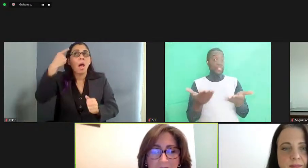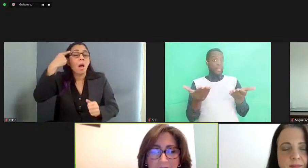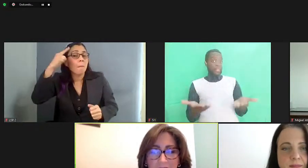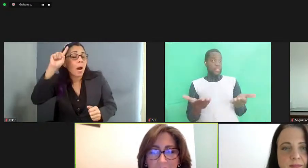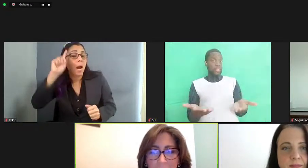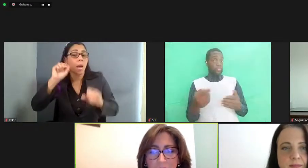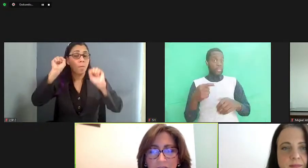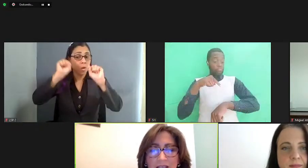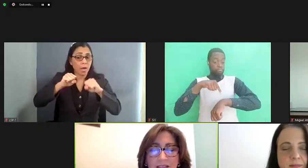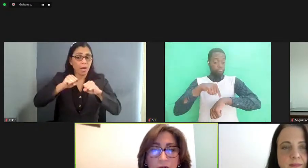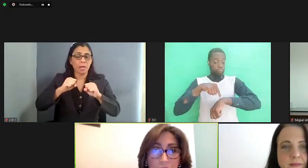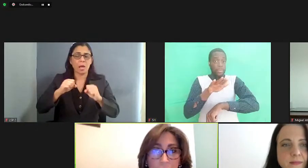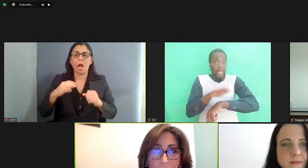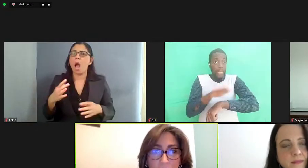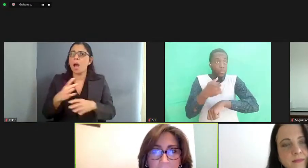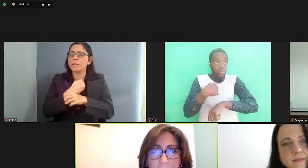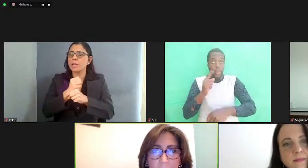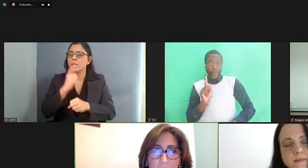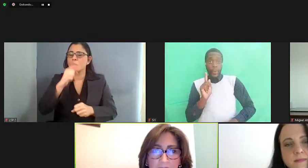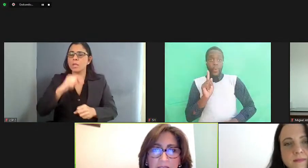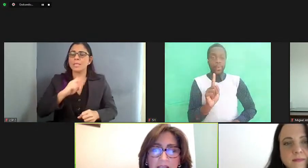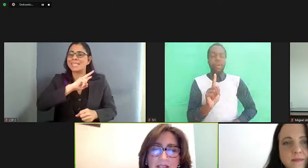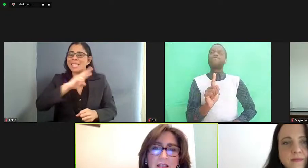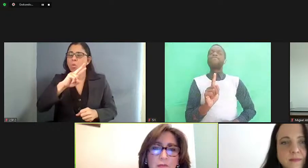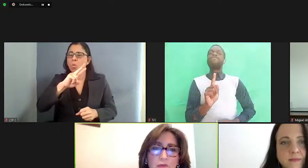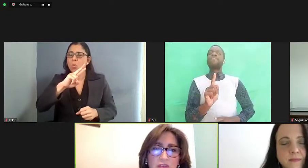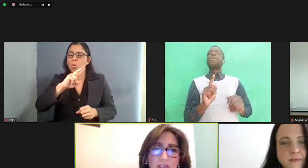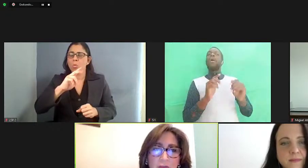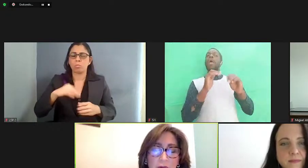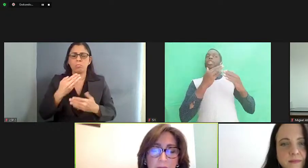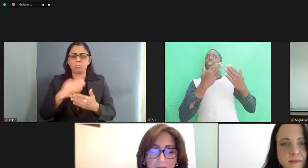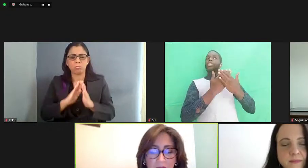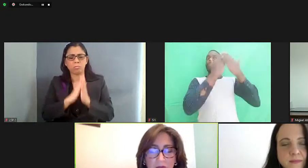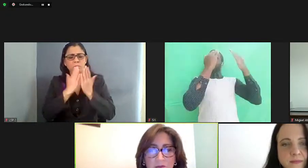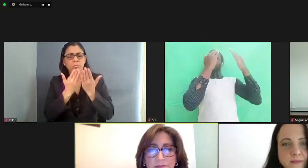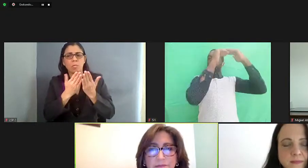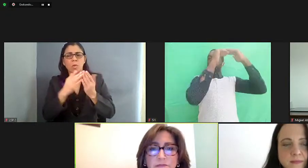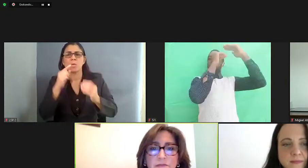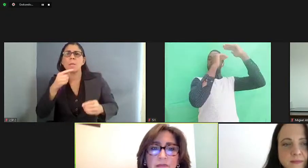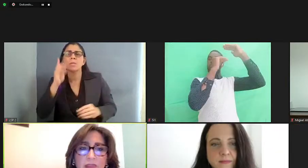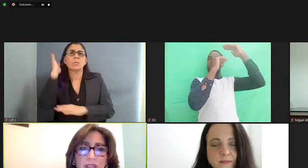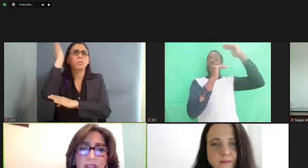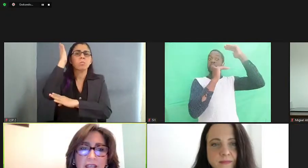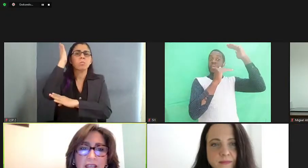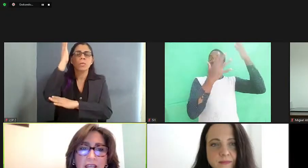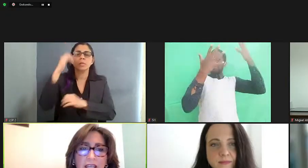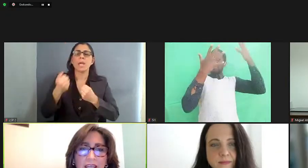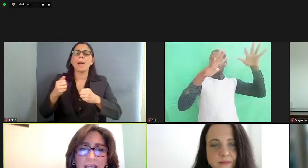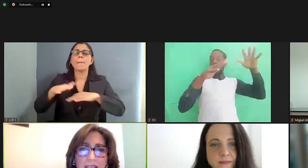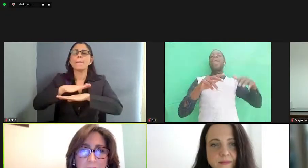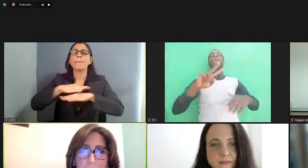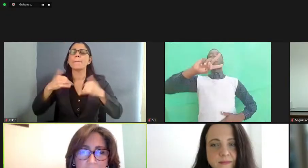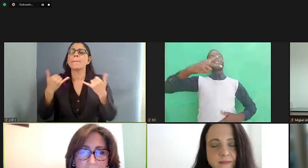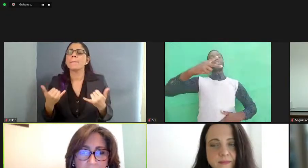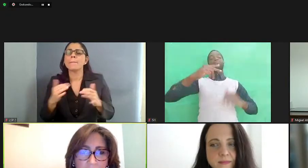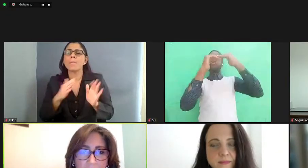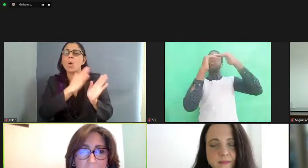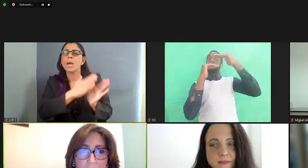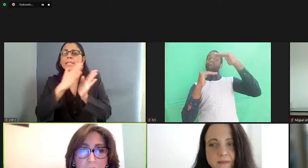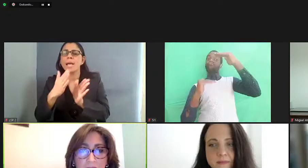we are going to accompany you to carry out the second block of panels that we have prepared